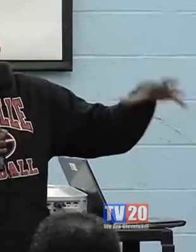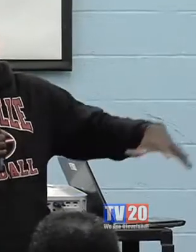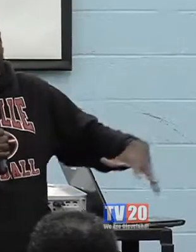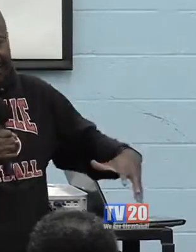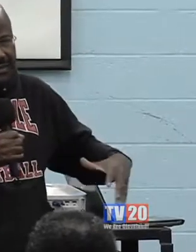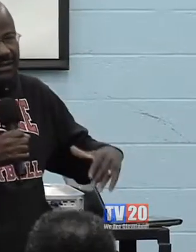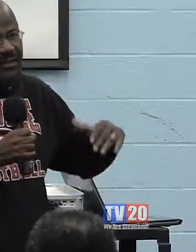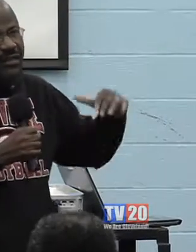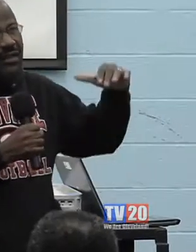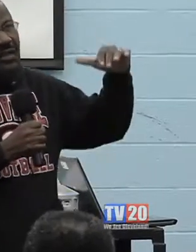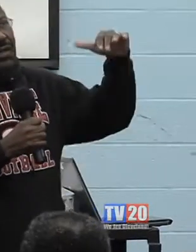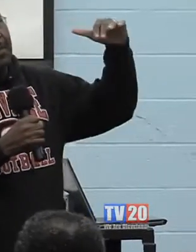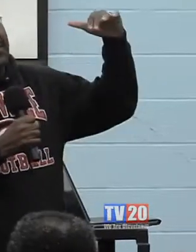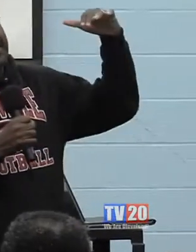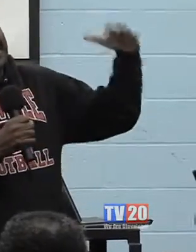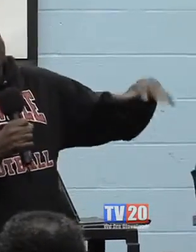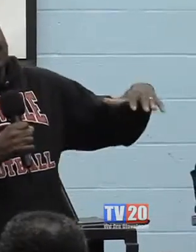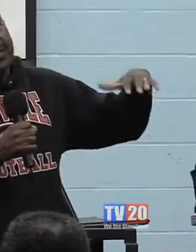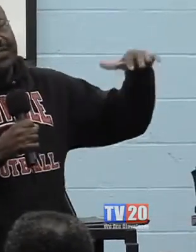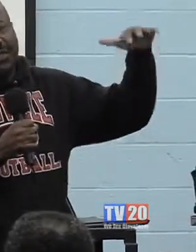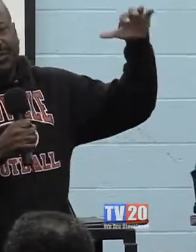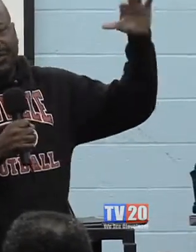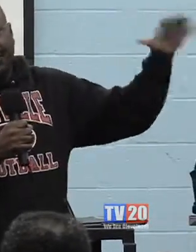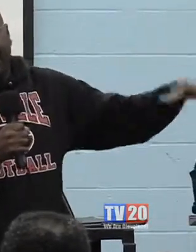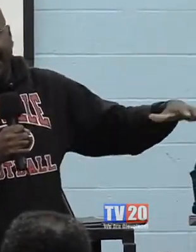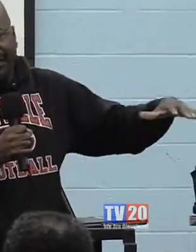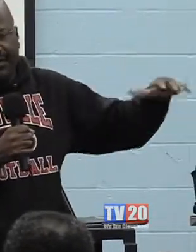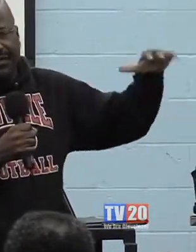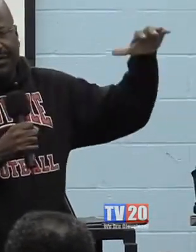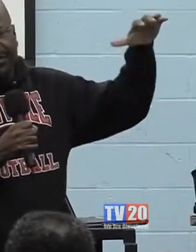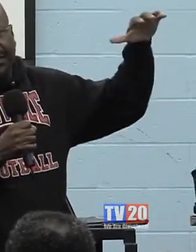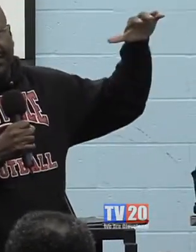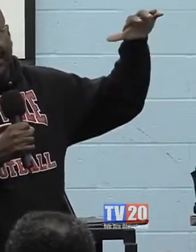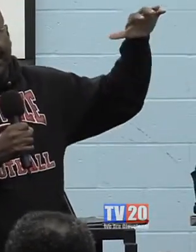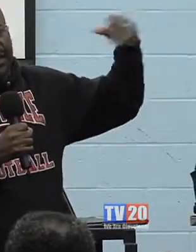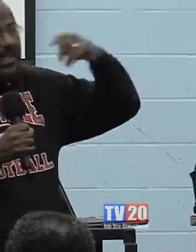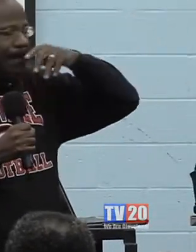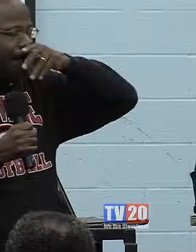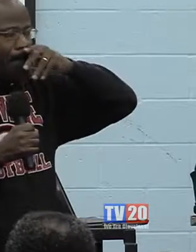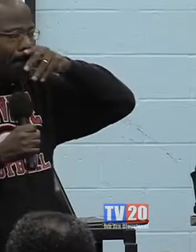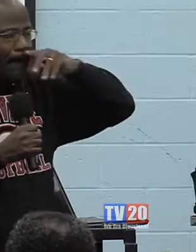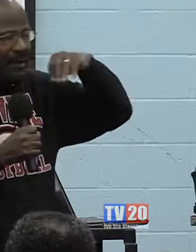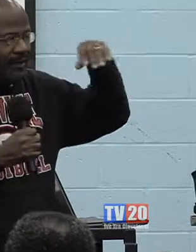the United States. But the councilman talks with the mayor, he talks with the